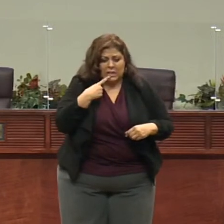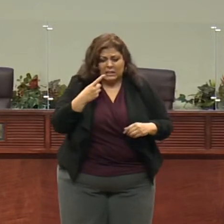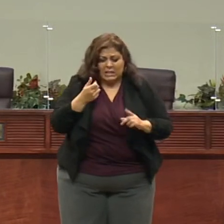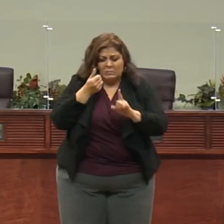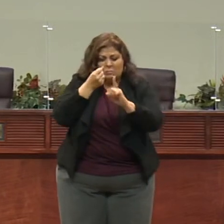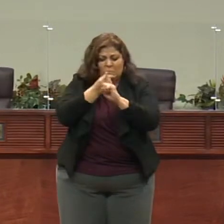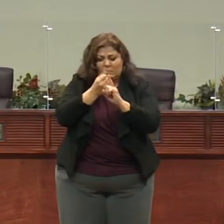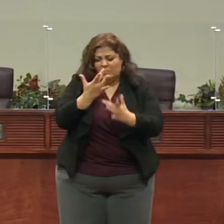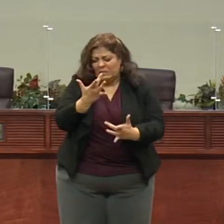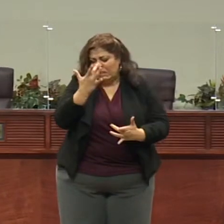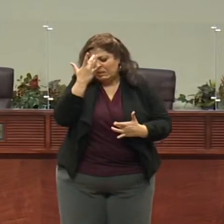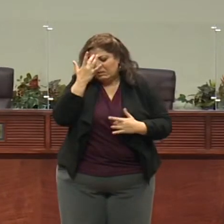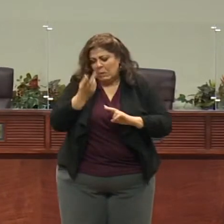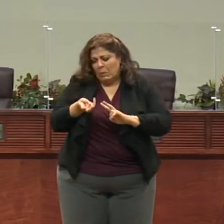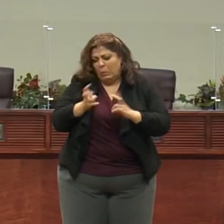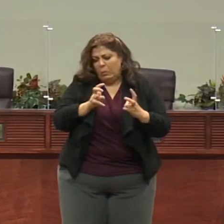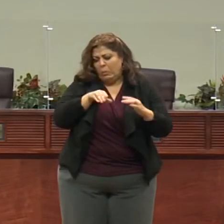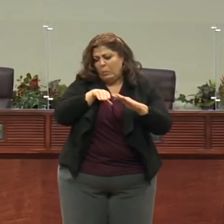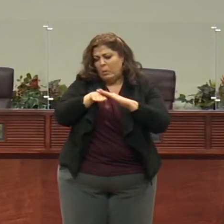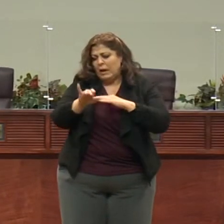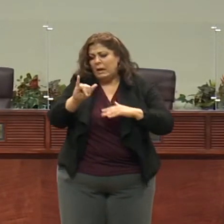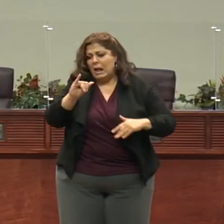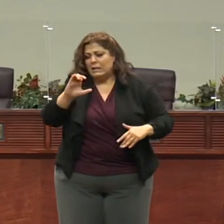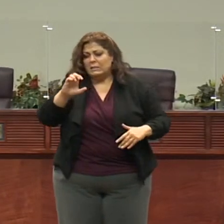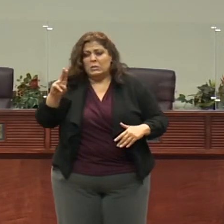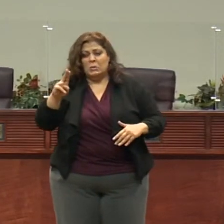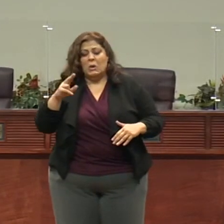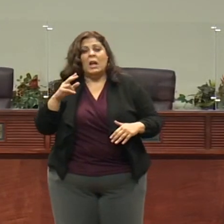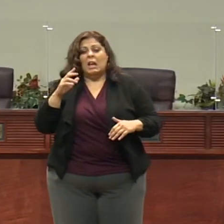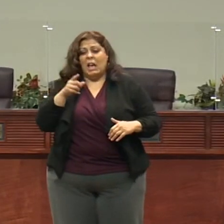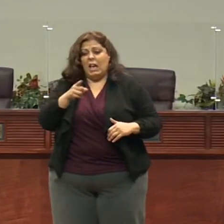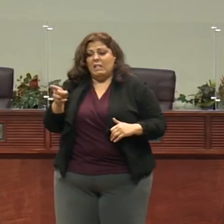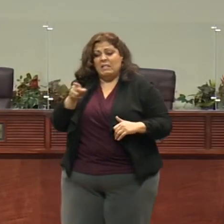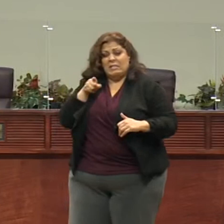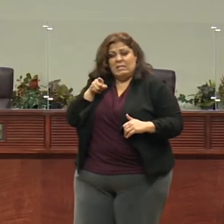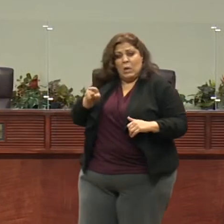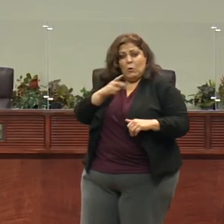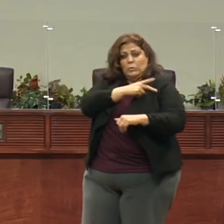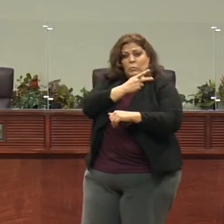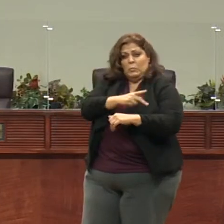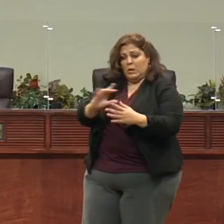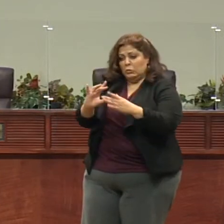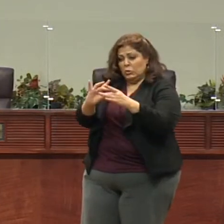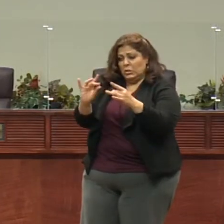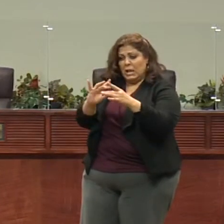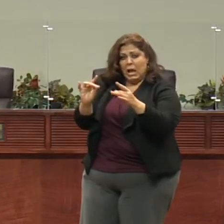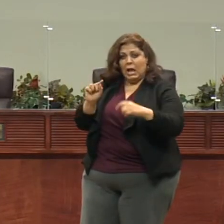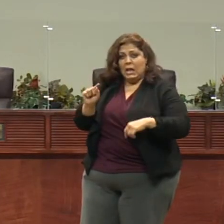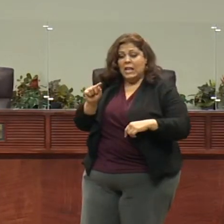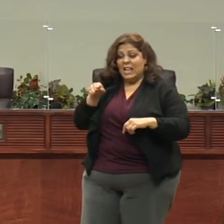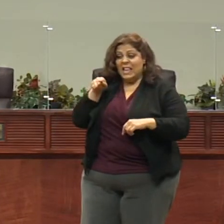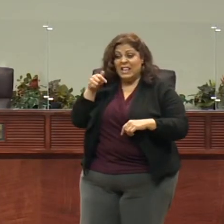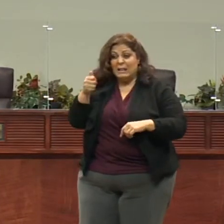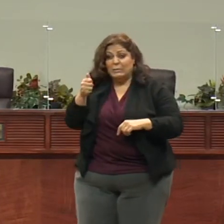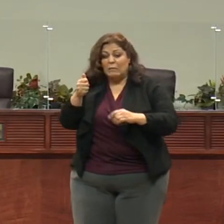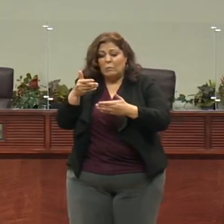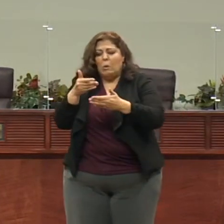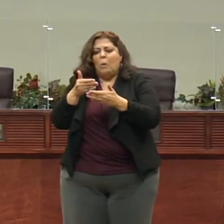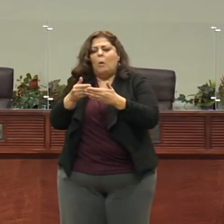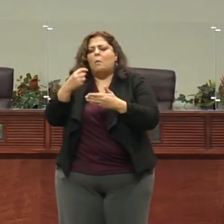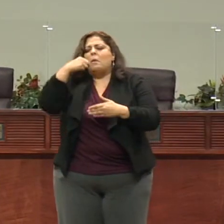and need to go to the ICU. And one that I heard from a patient, which is right before he was about to be